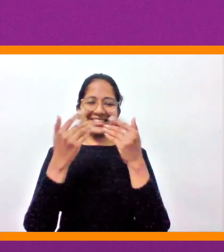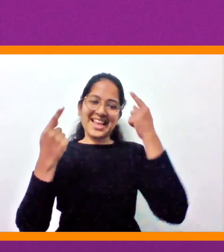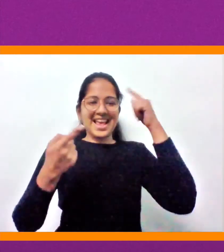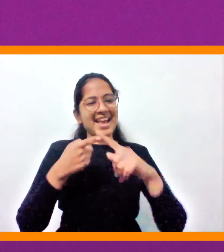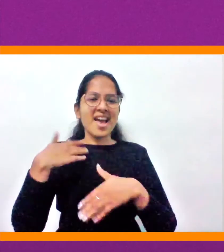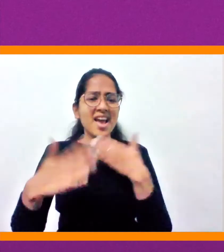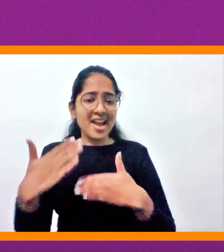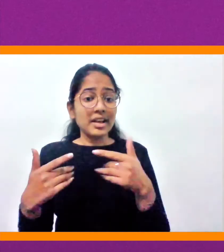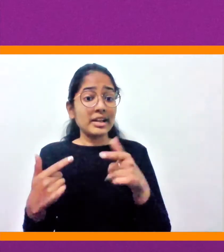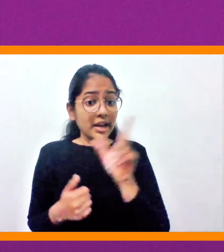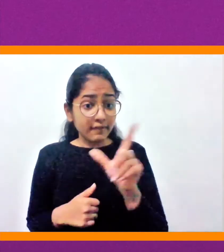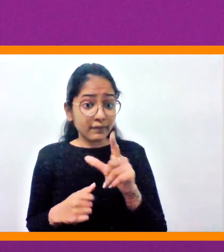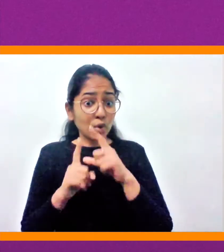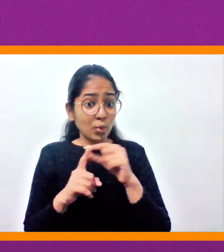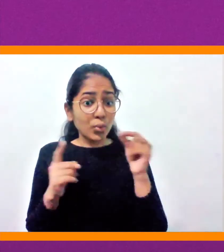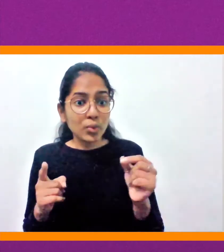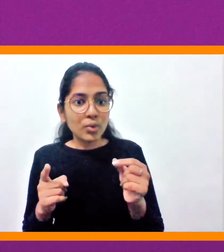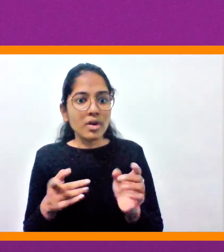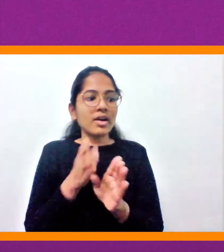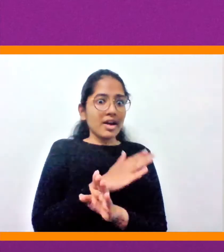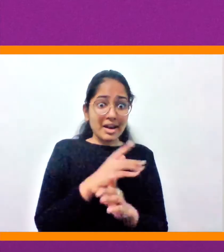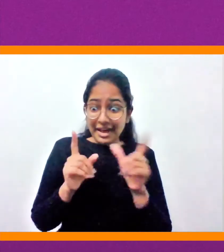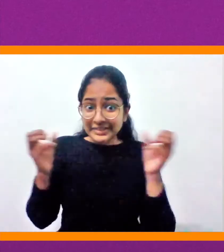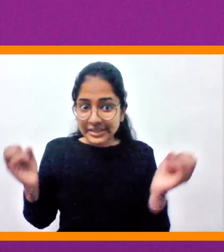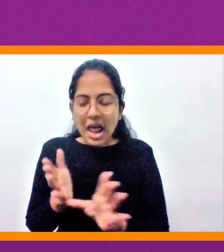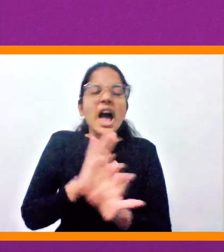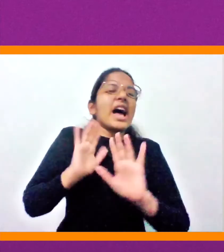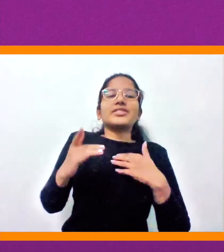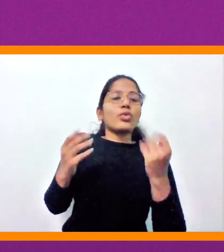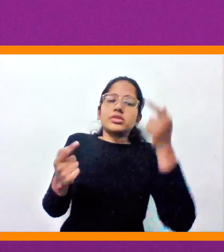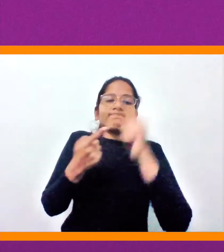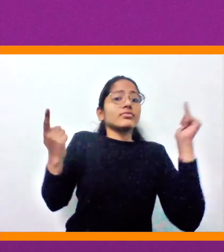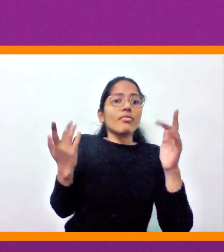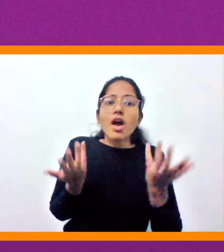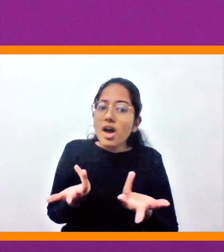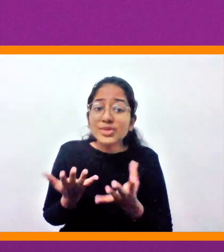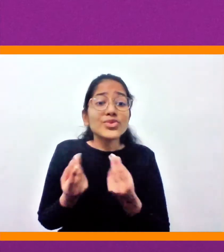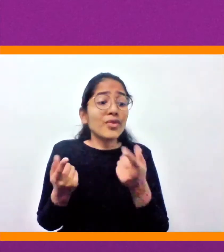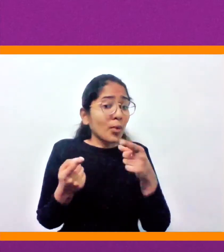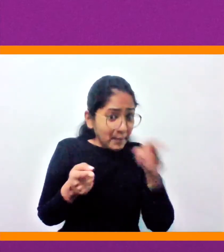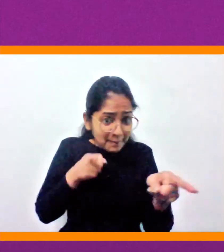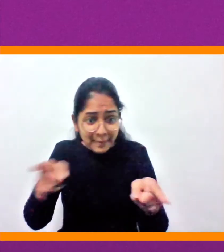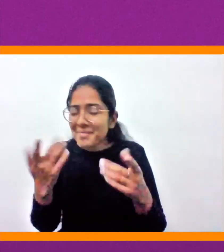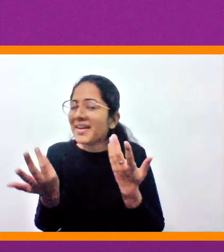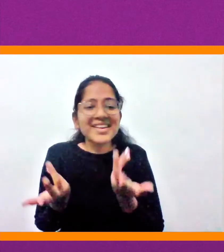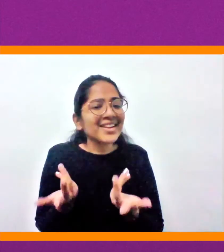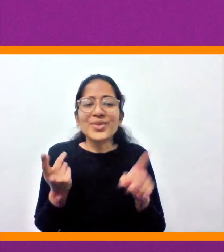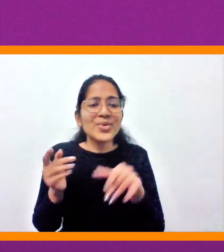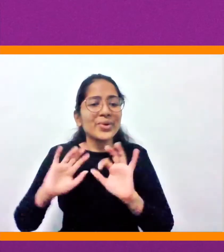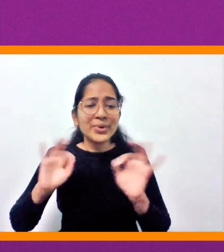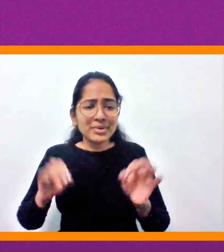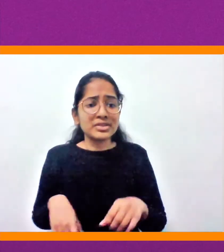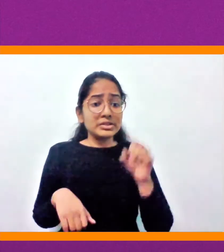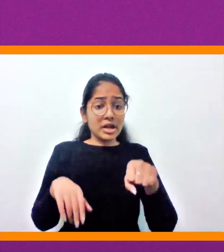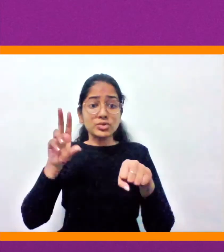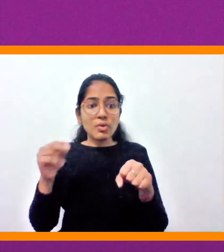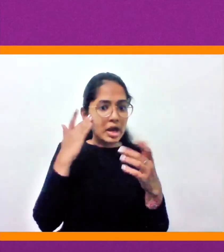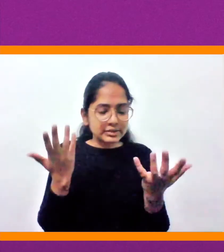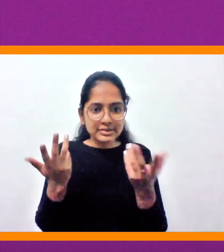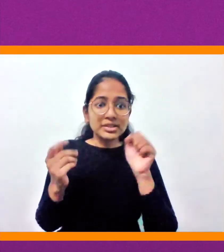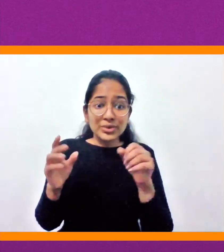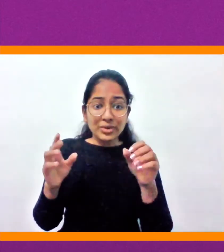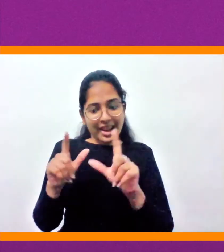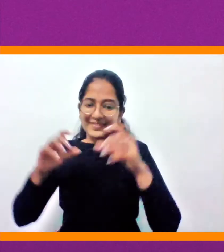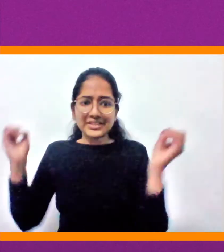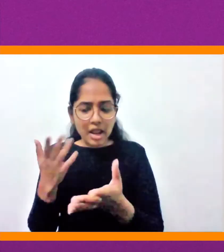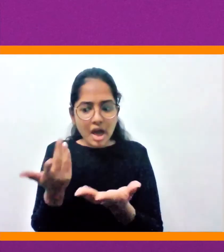also important to place consent within the framework of structural oppression and inequality. Not all of us are privileged